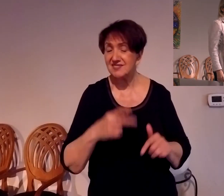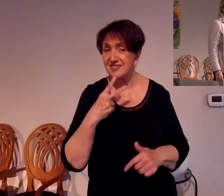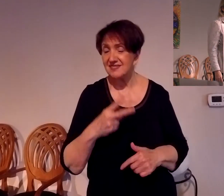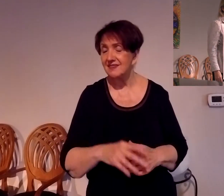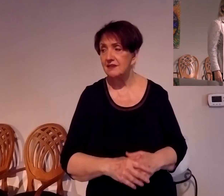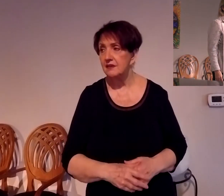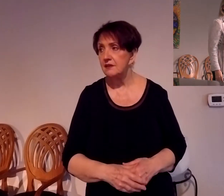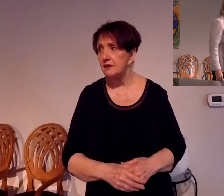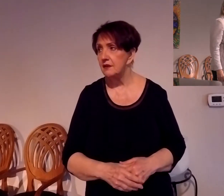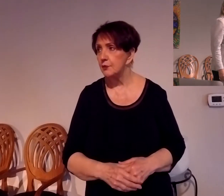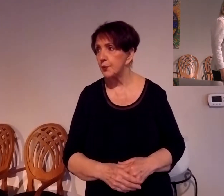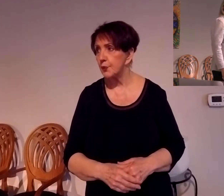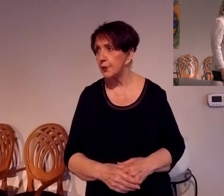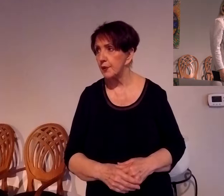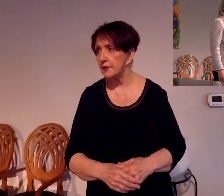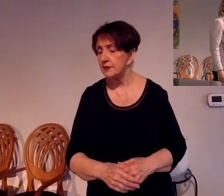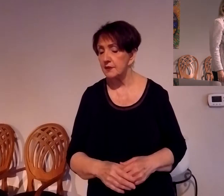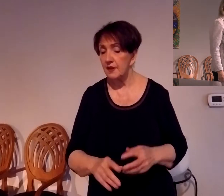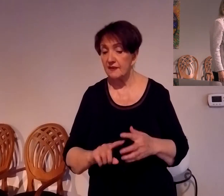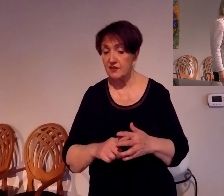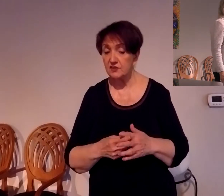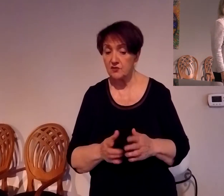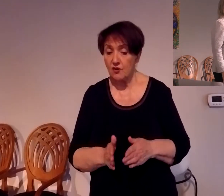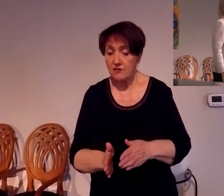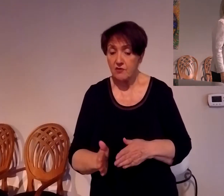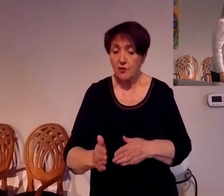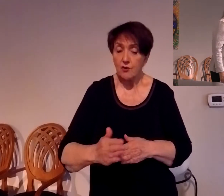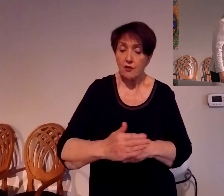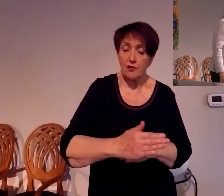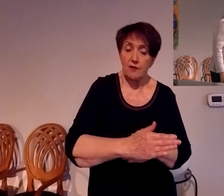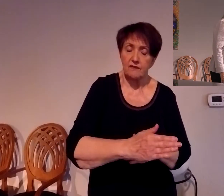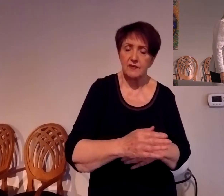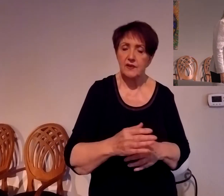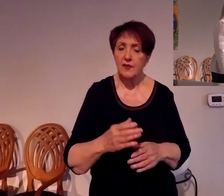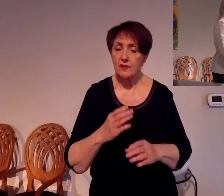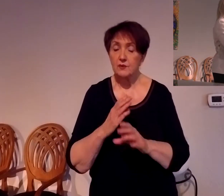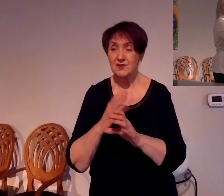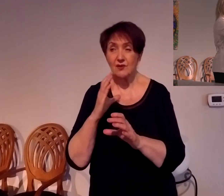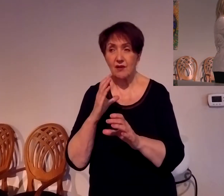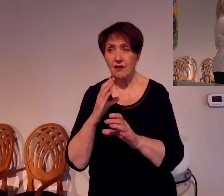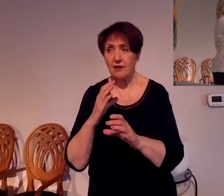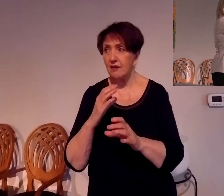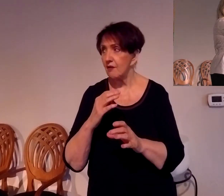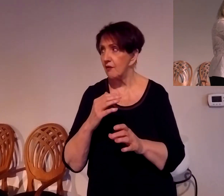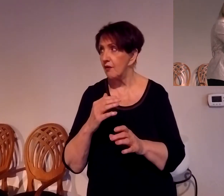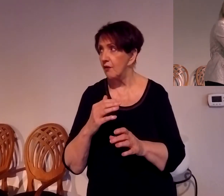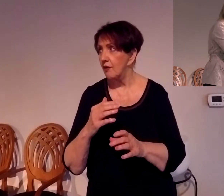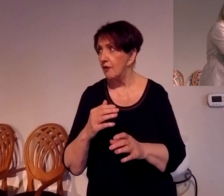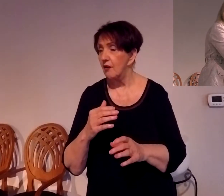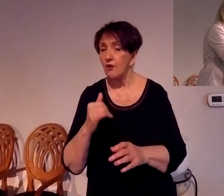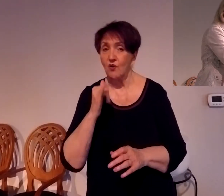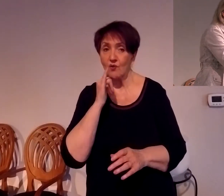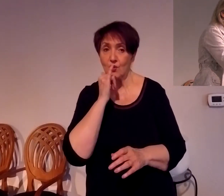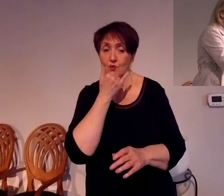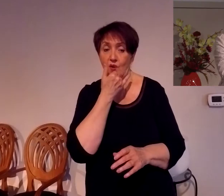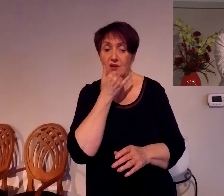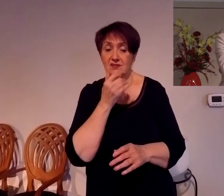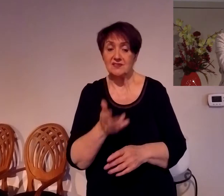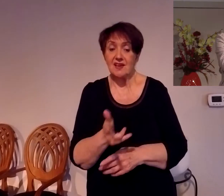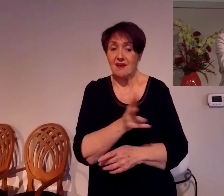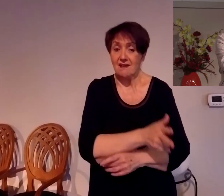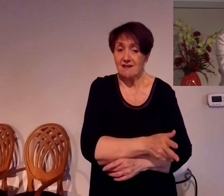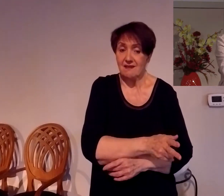you not, at the start of this curve, there was a car on the wrong side of the